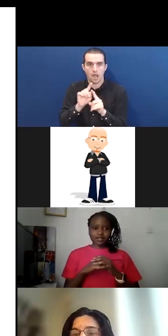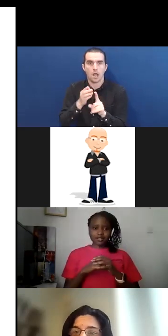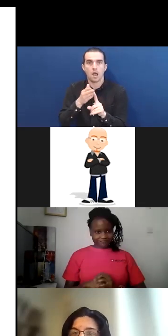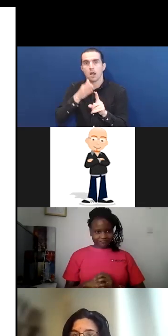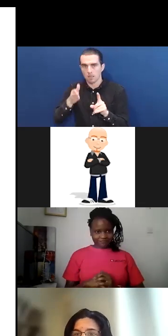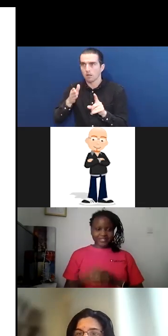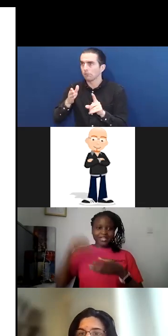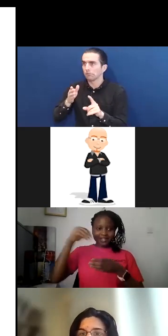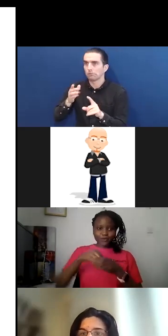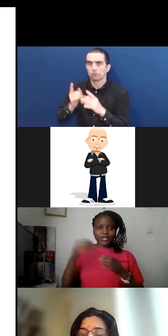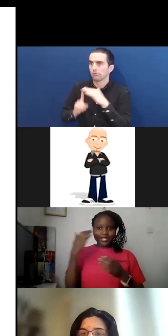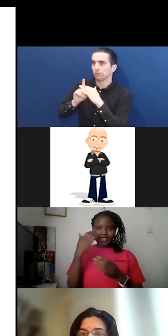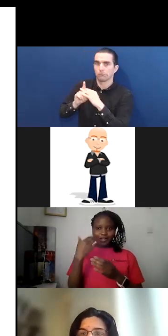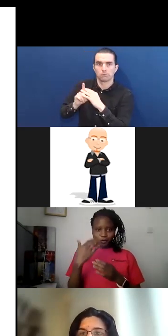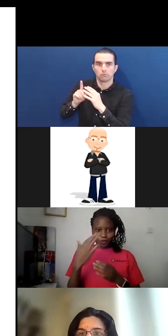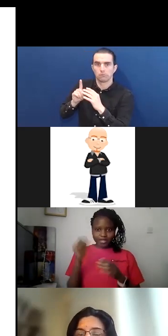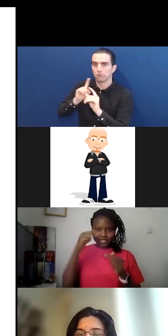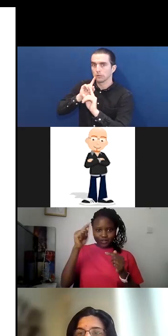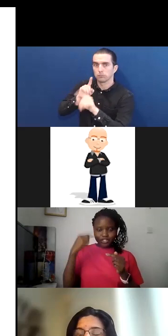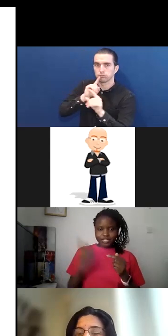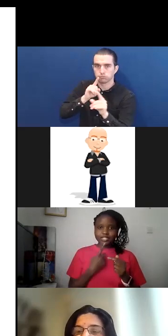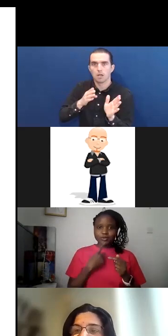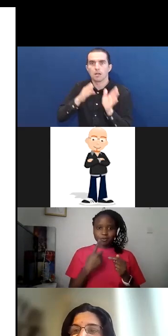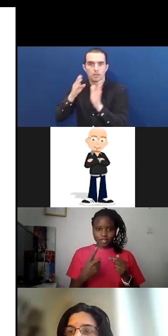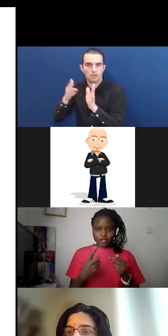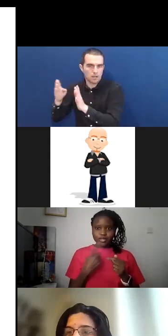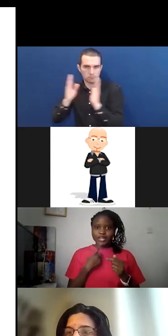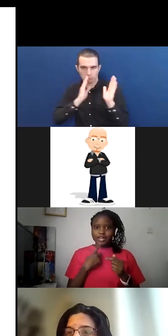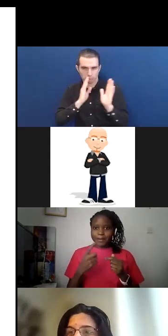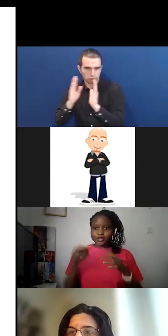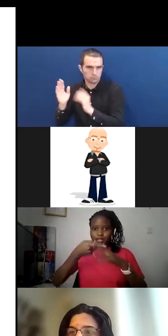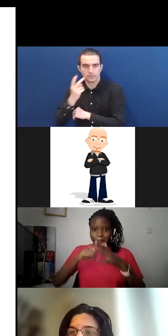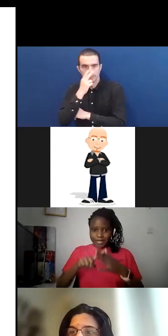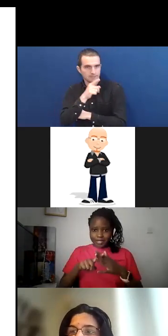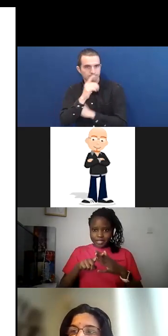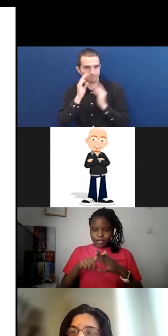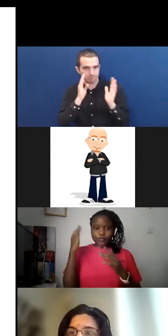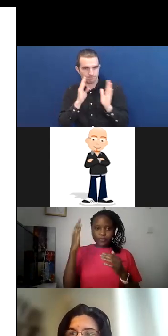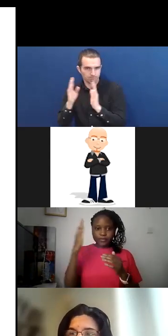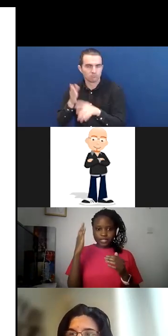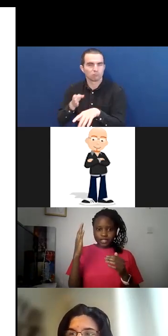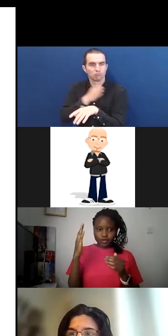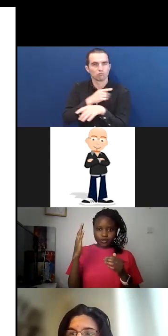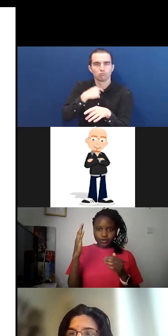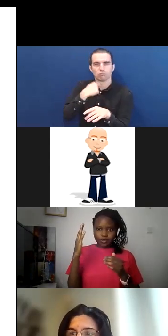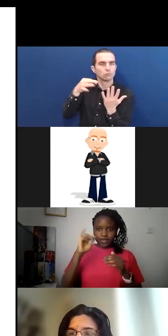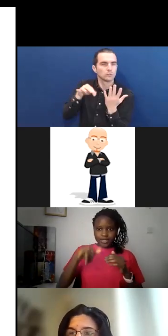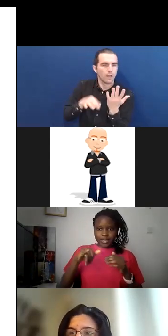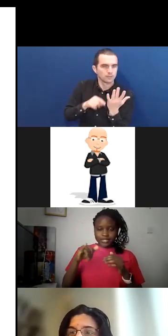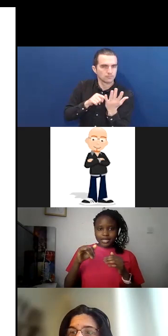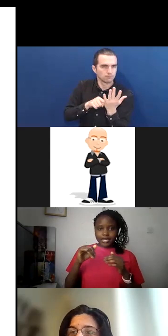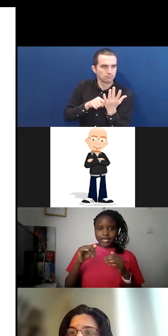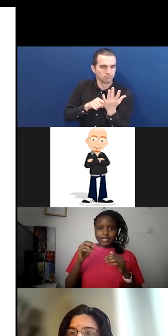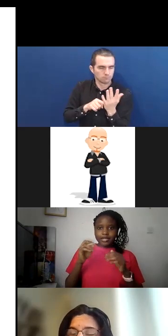And this is the checklist that we mentioned, that I mentioned at the beginning of the presentation. That's the emergency response